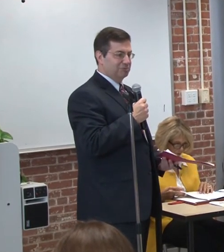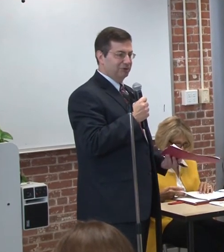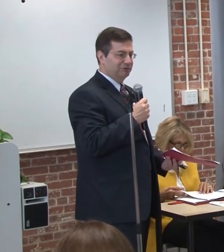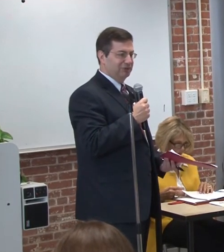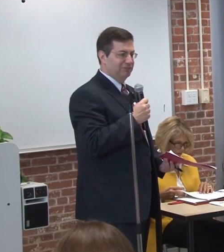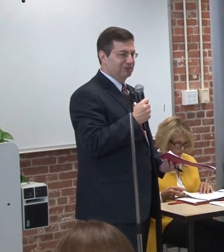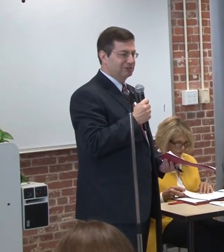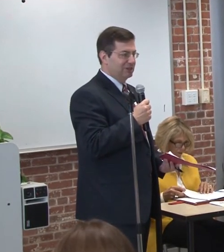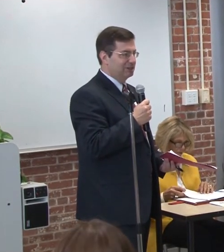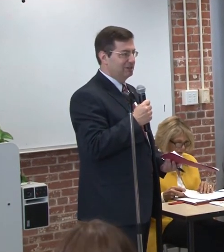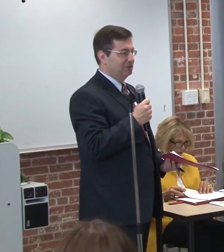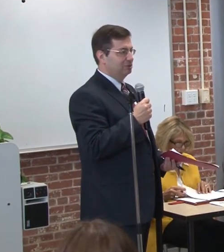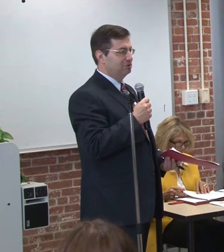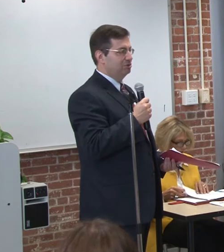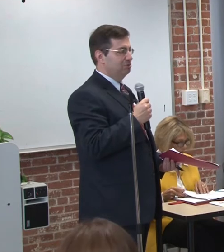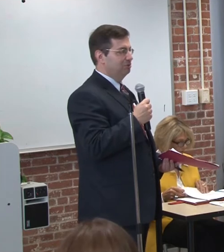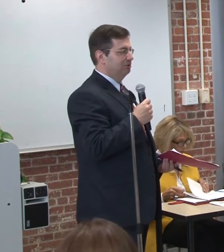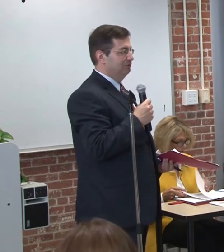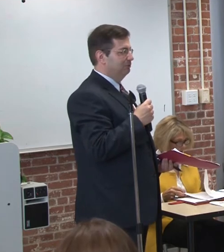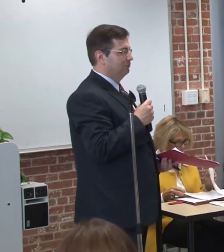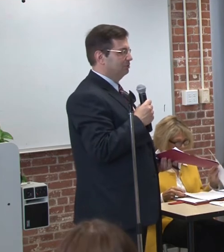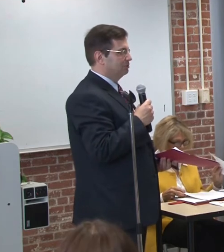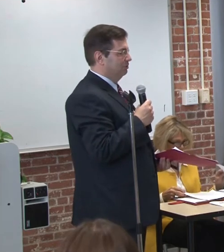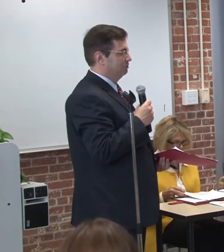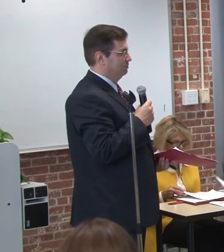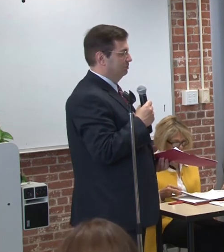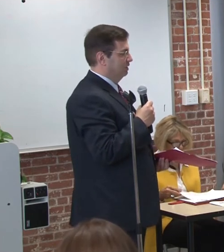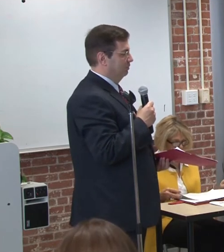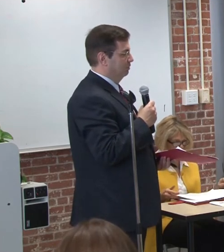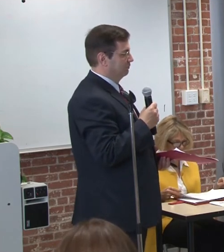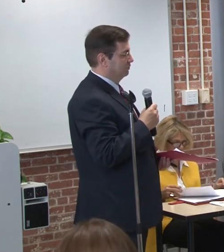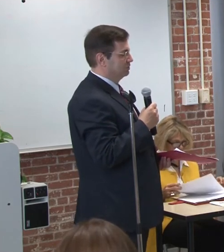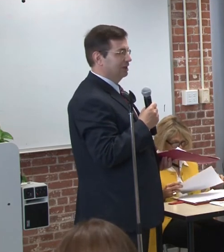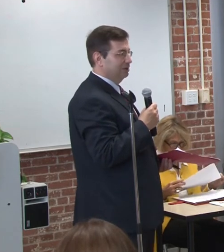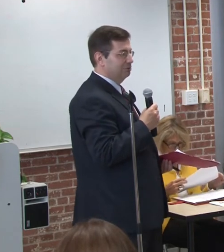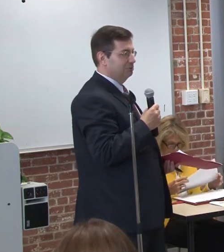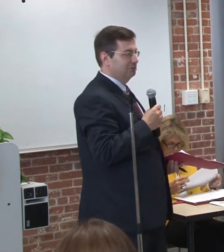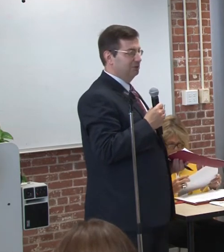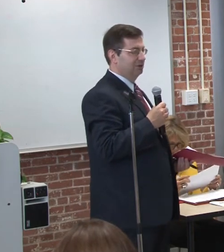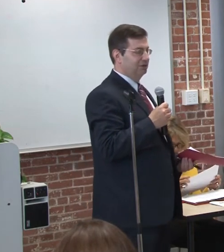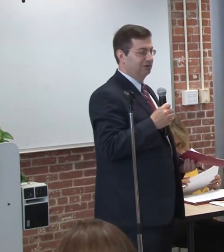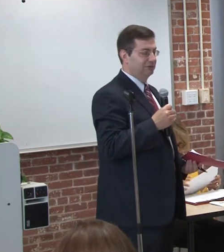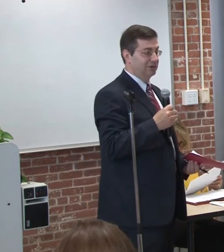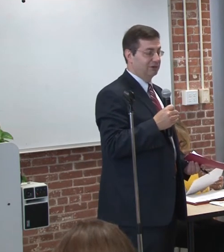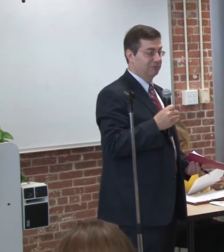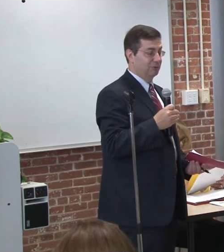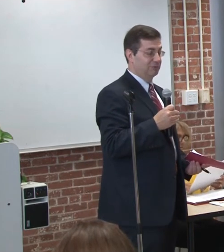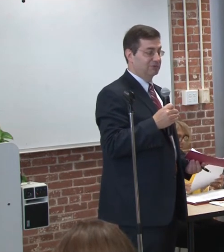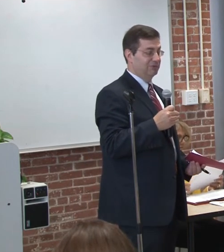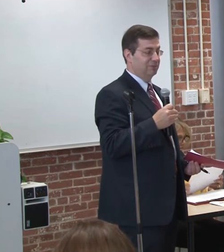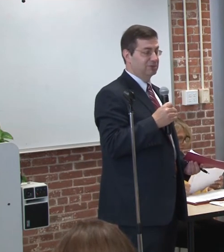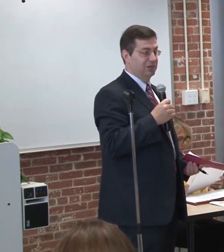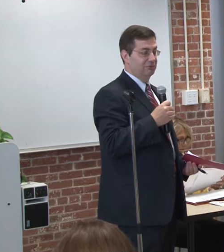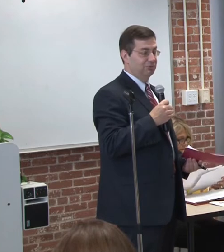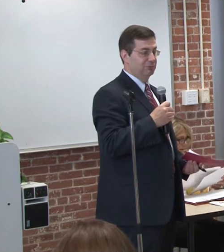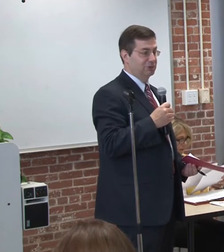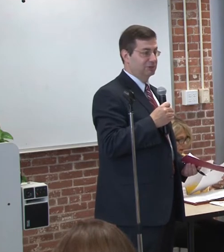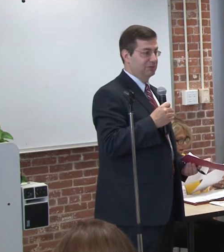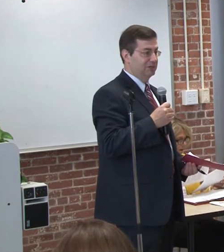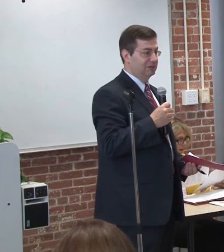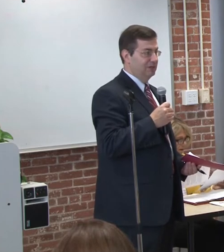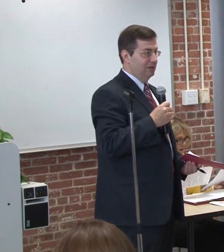And also just briefly, let me just say thank you to the folks also on the workforce side of workforce development side